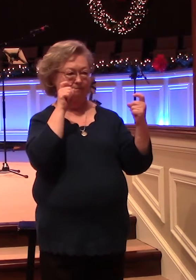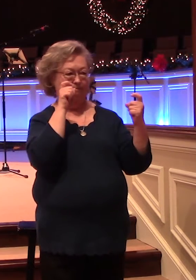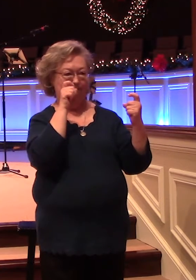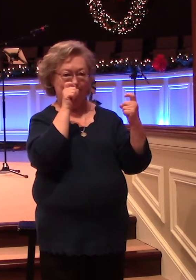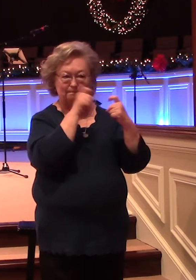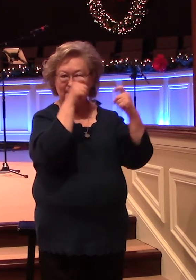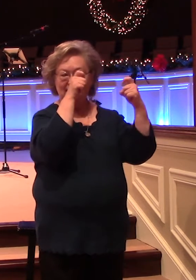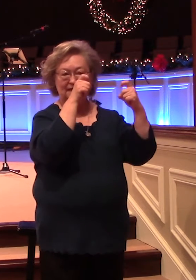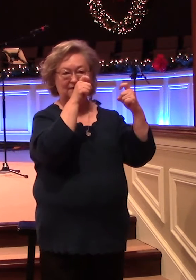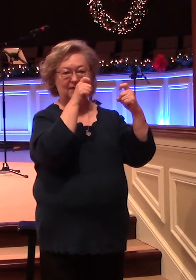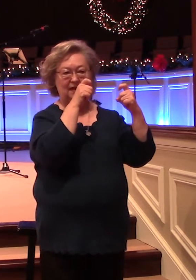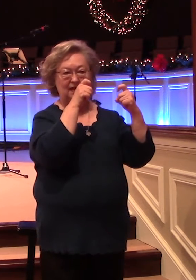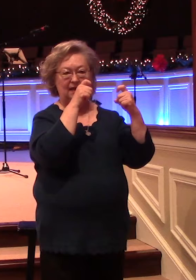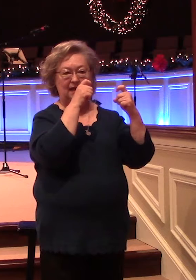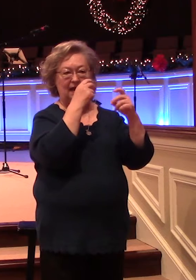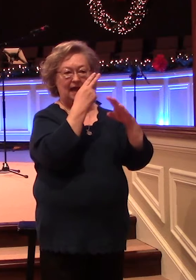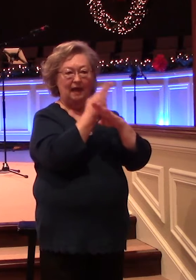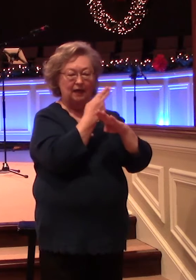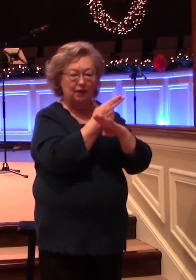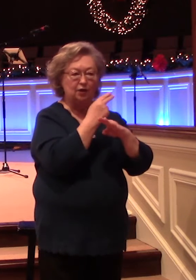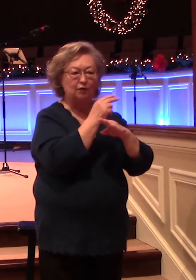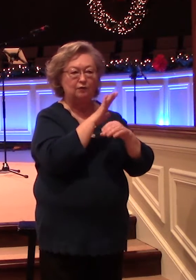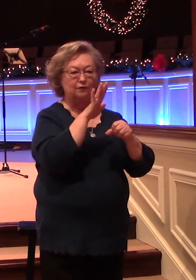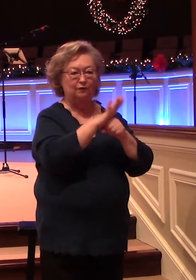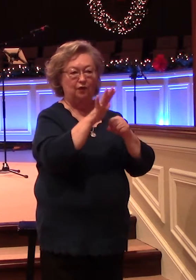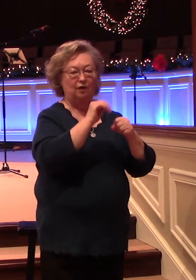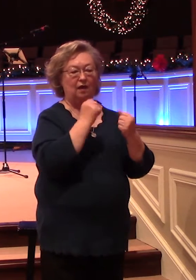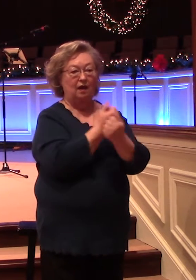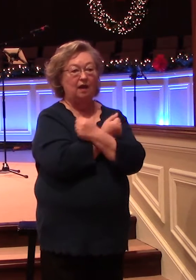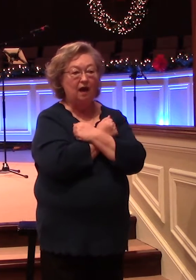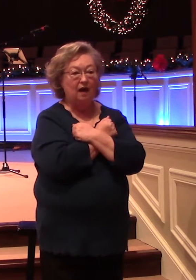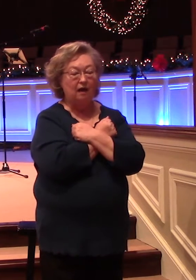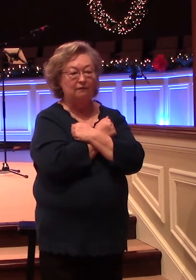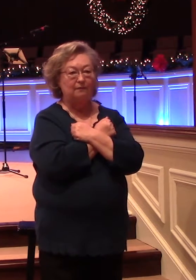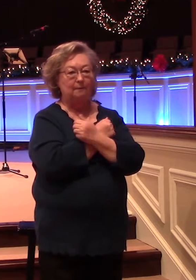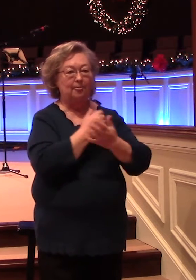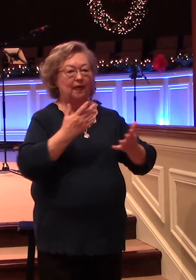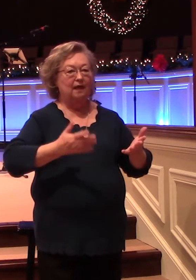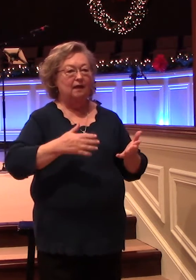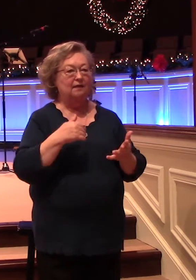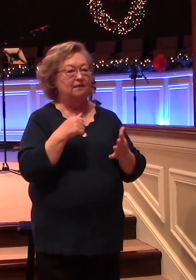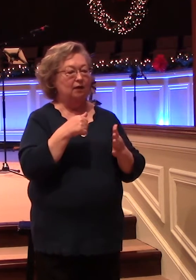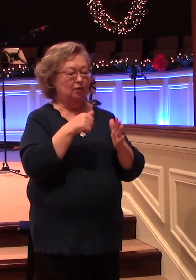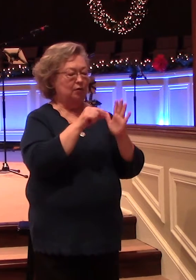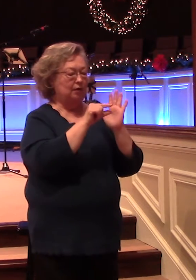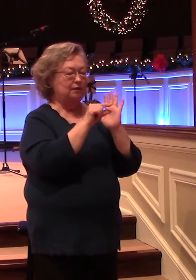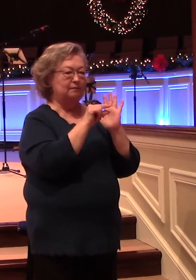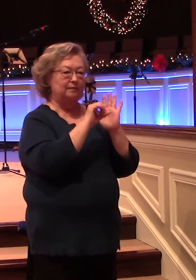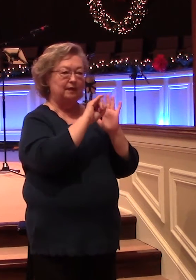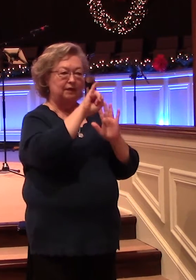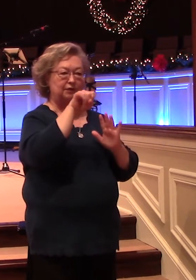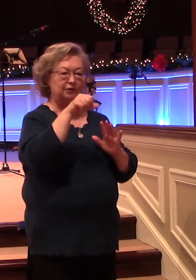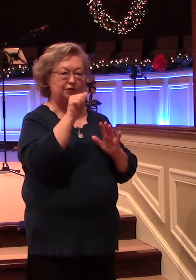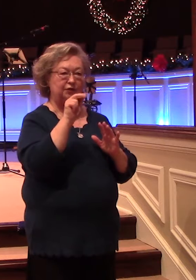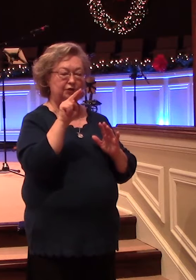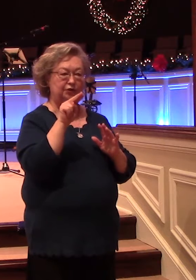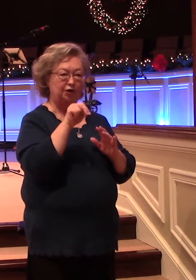love. That's why John goes on to say, don't just love, but love who? Love one another.